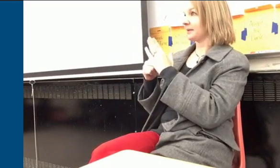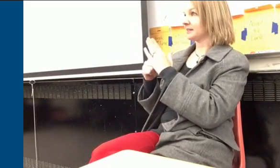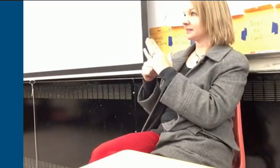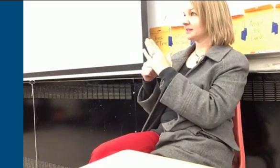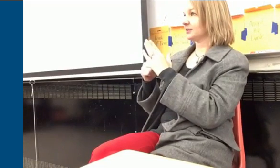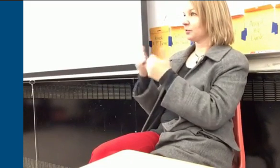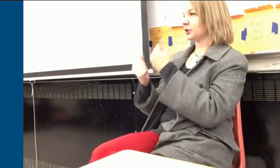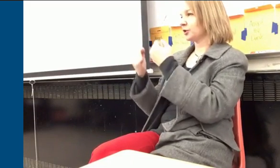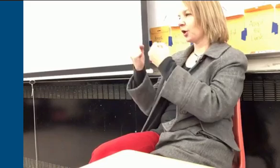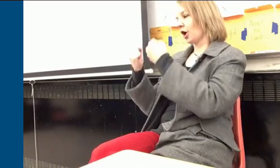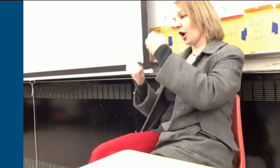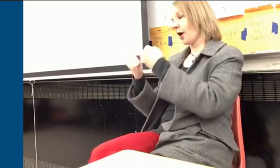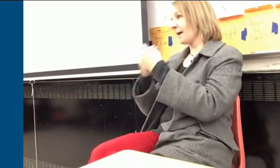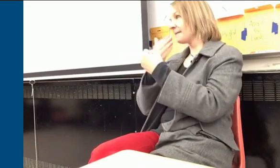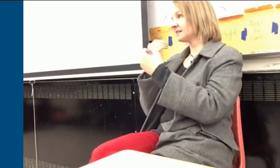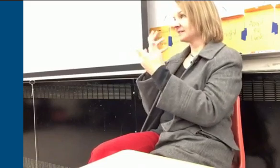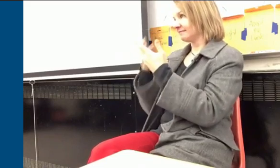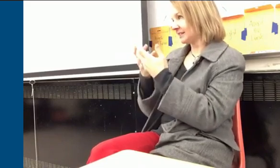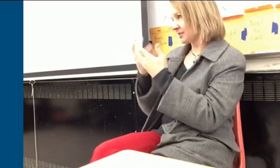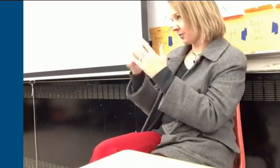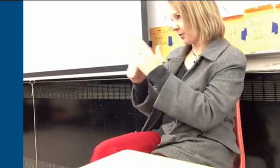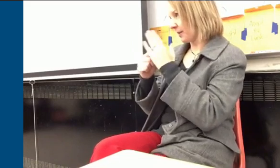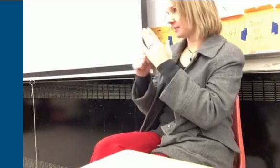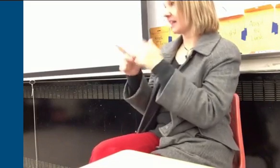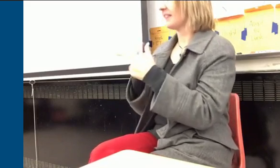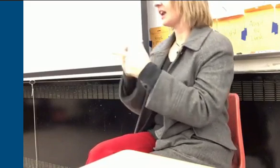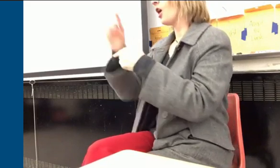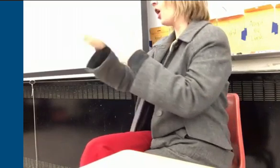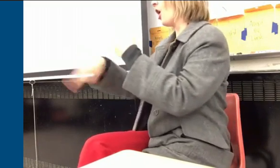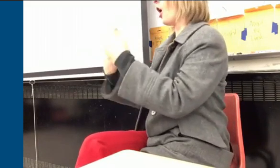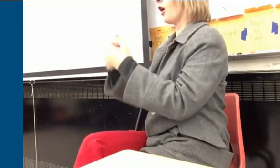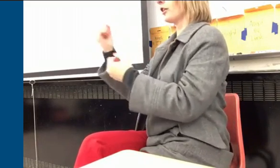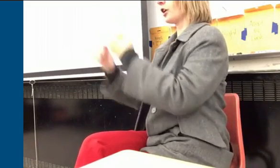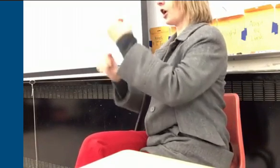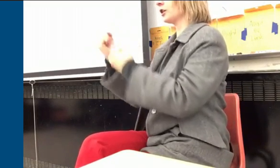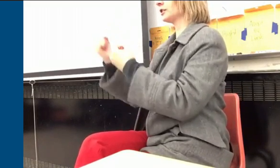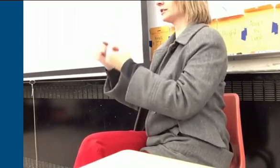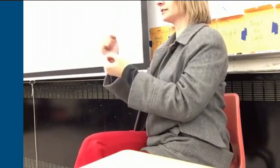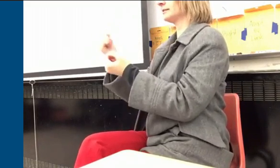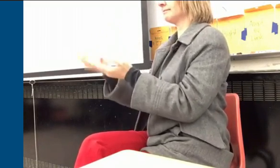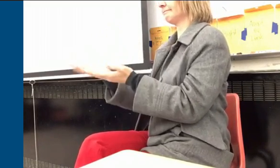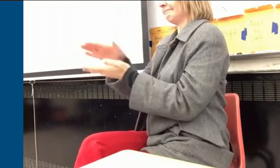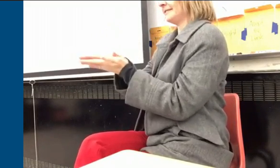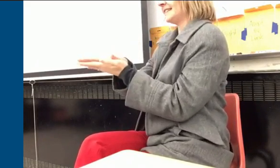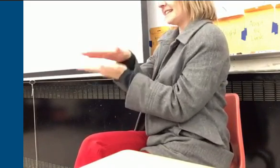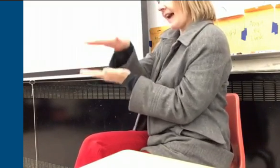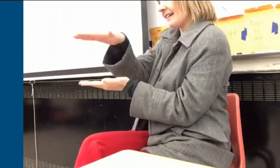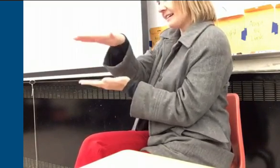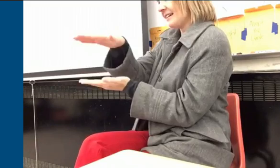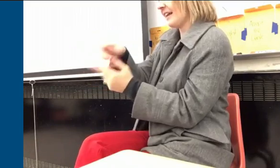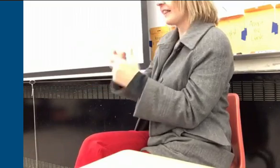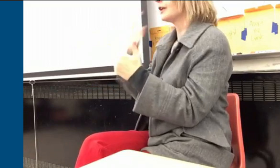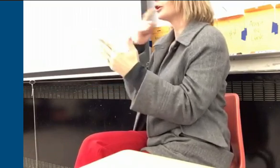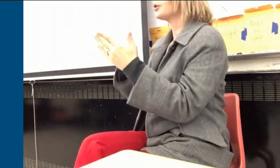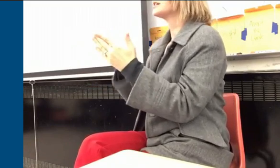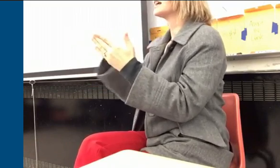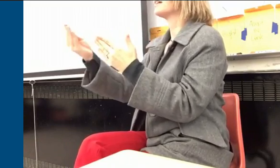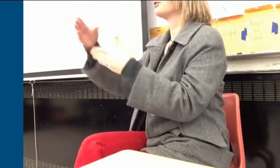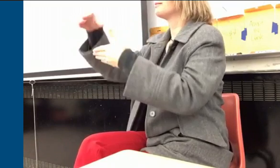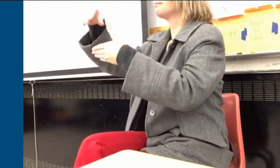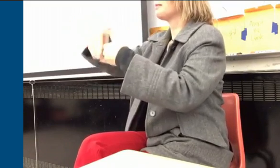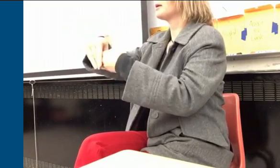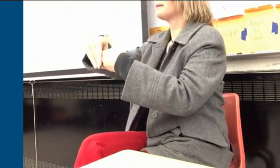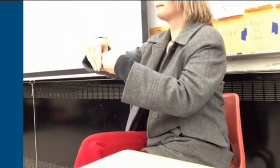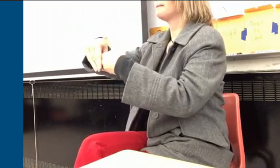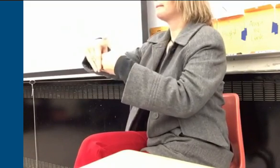Okay? You then are going to take all of your cars, put them in a little stack together. You'll notice that I gave you guys a paper clip.